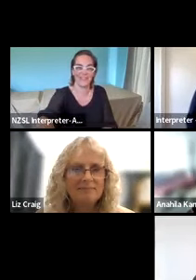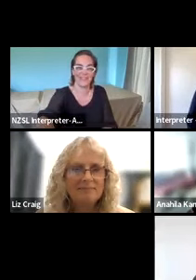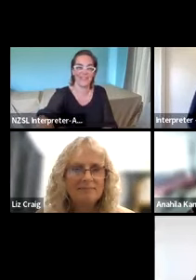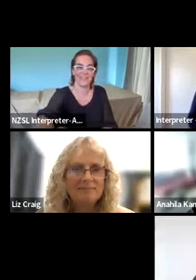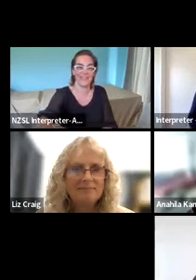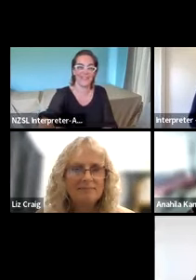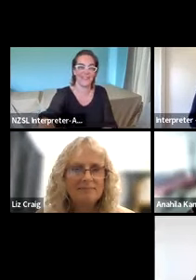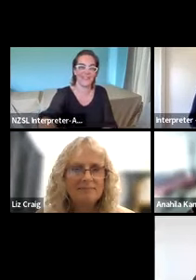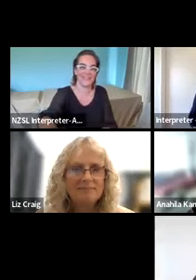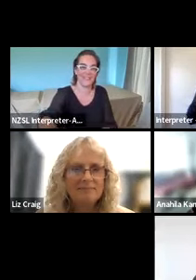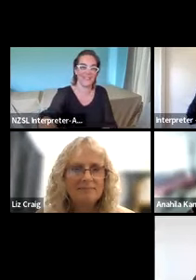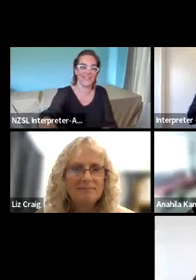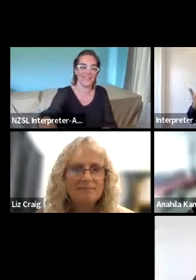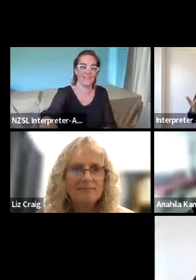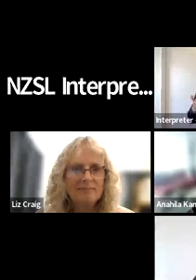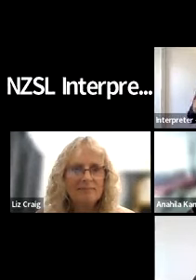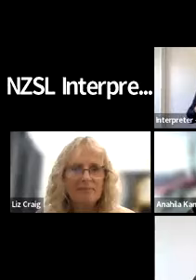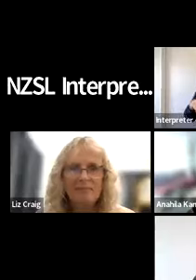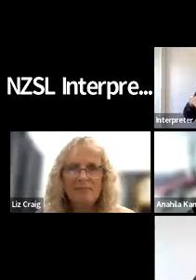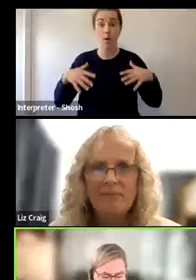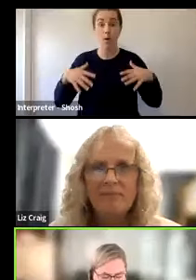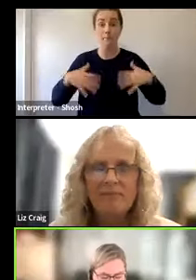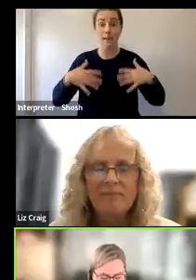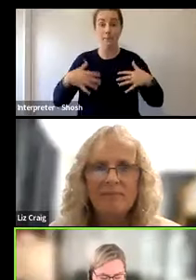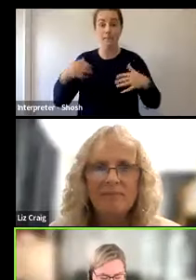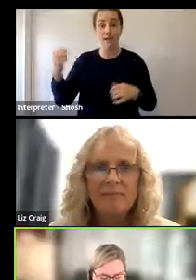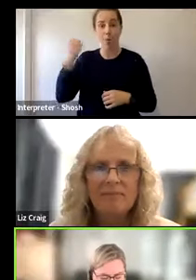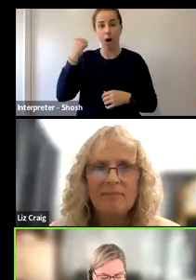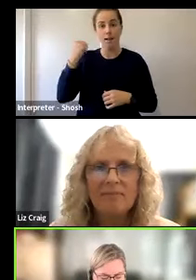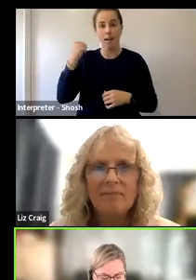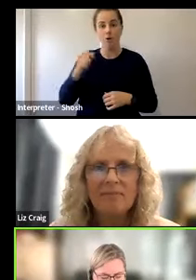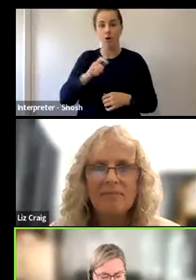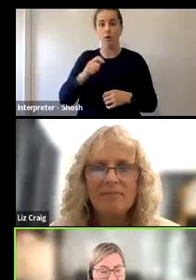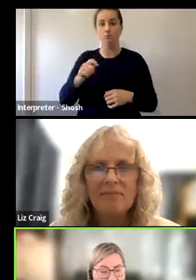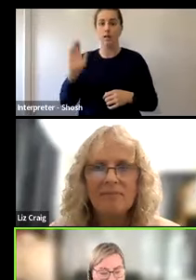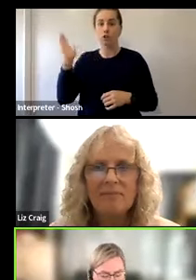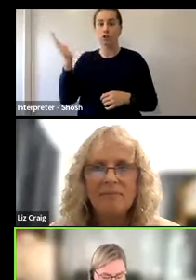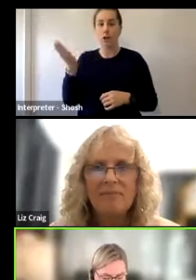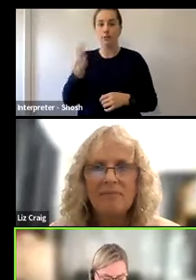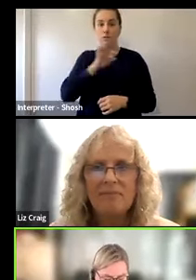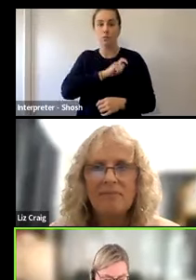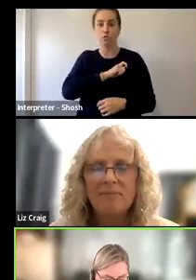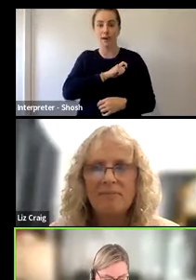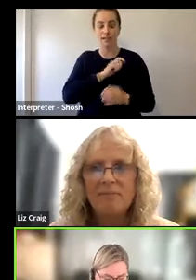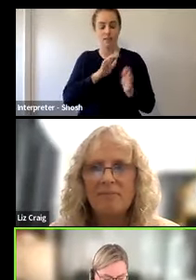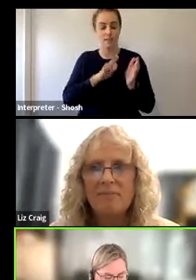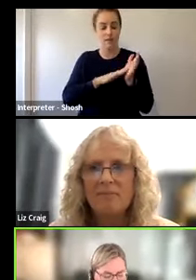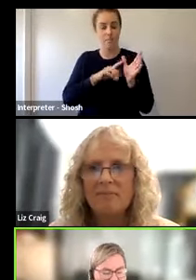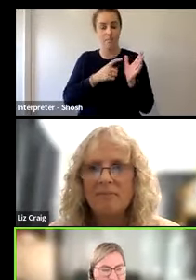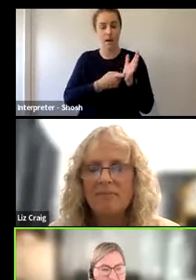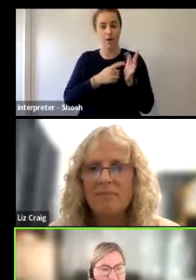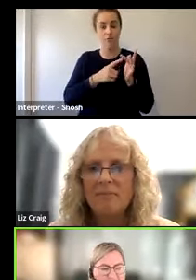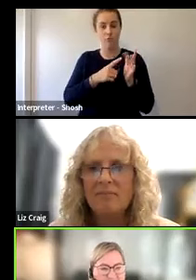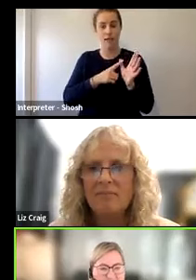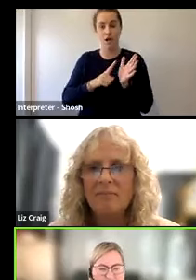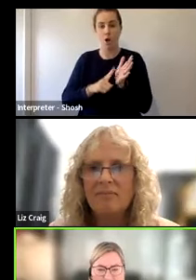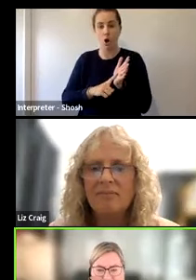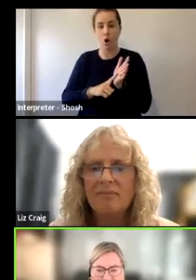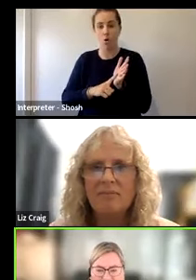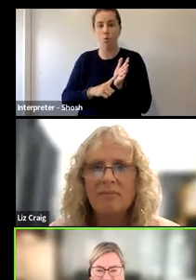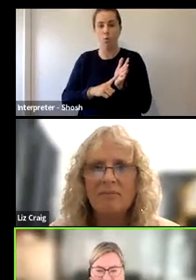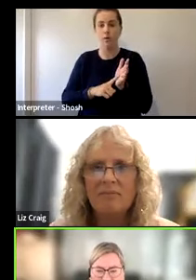So we come now to the Epilepsy Waikato Charitable Trust. Maria Lowe, the epilepsy advisor, is